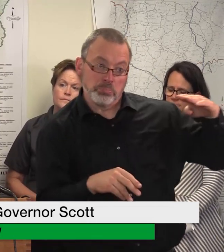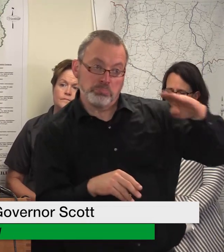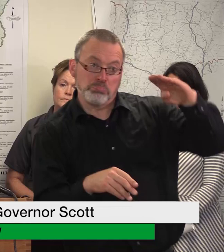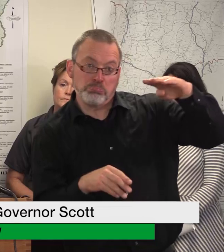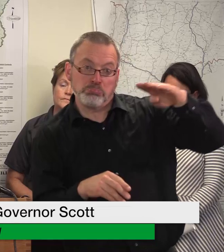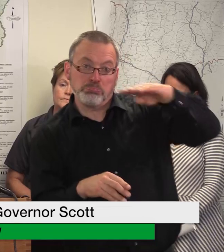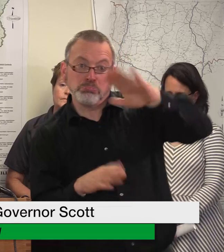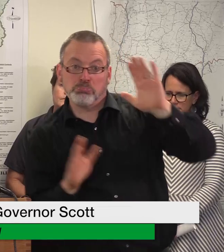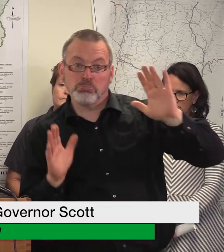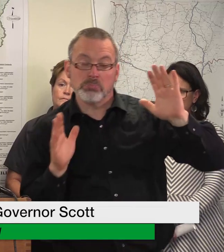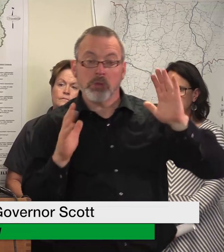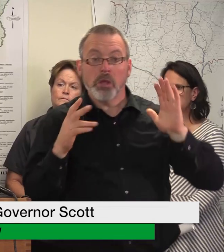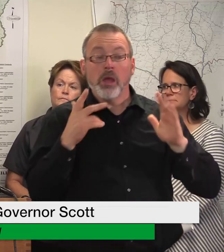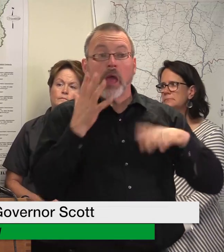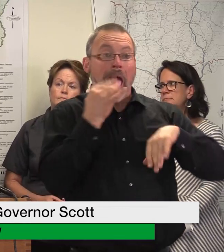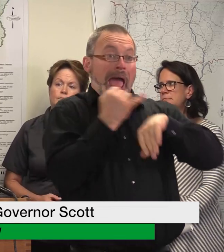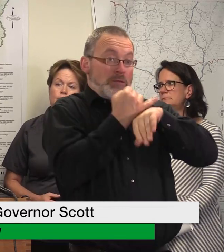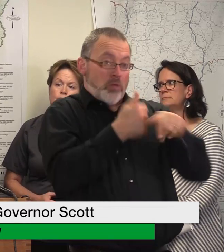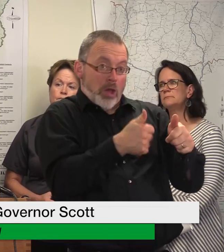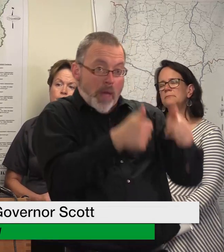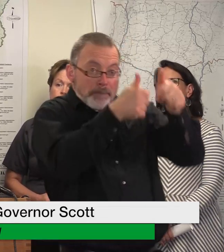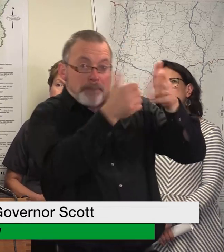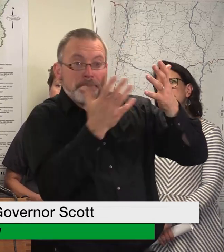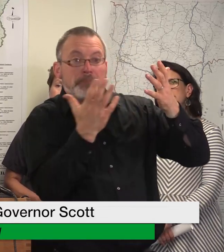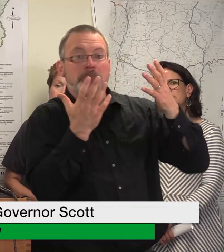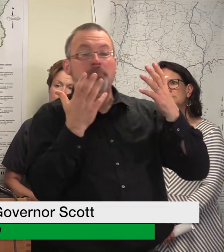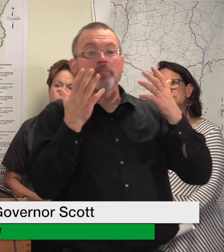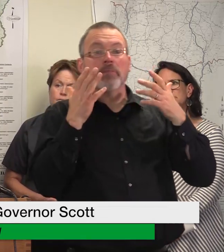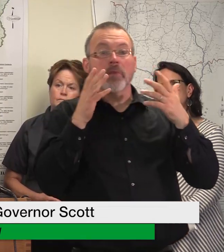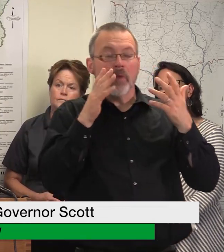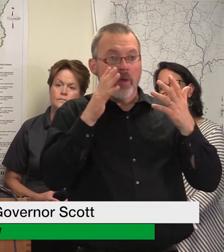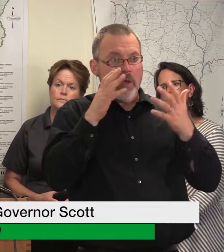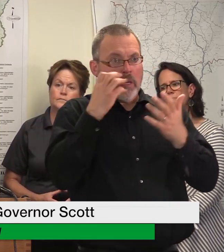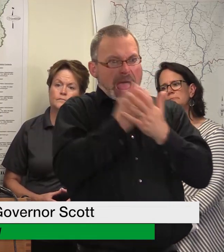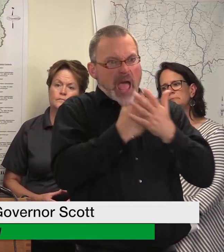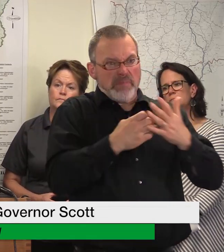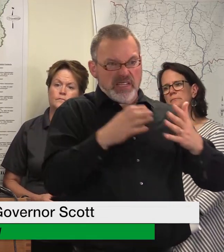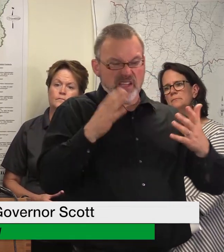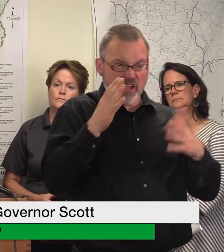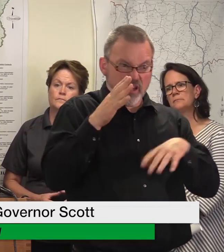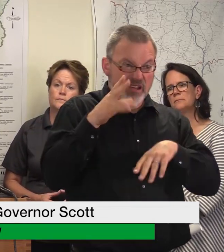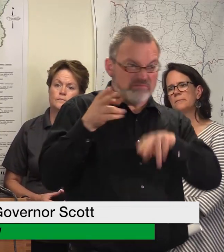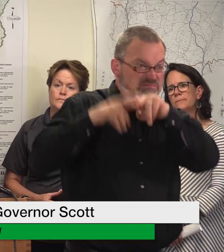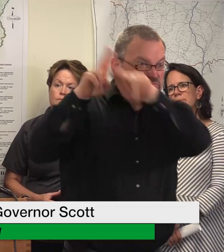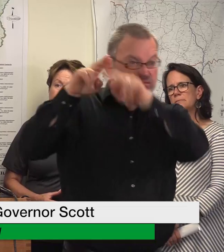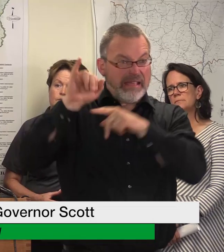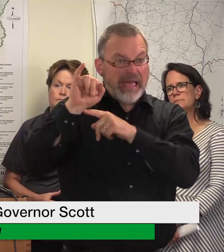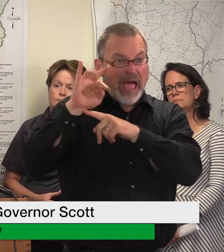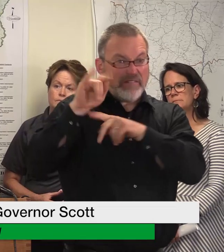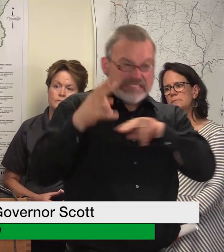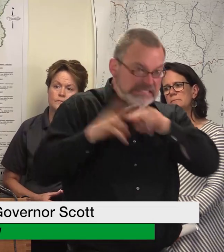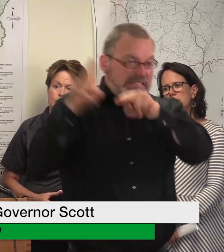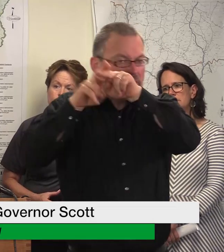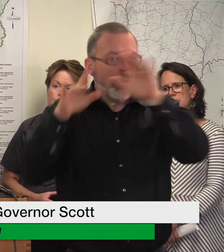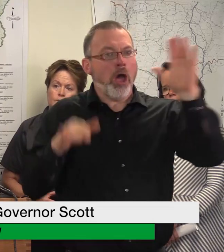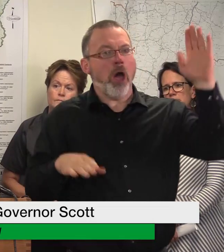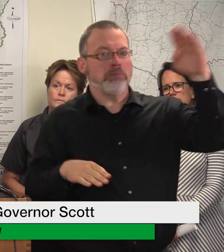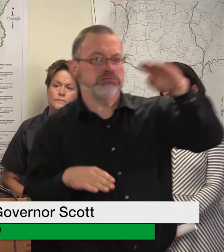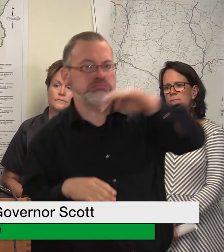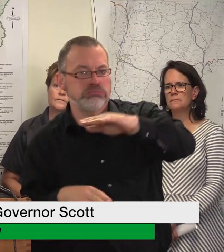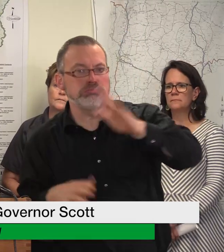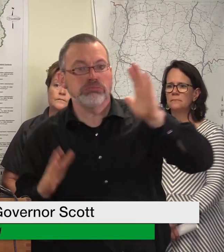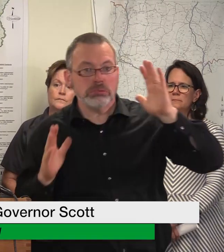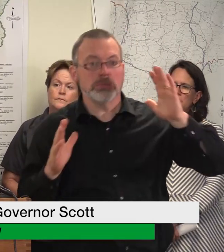raising rates in order to slow the economy down just a little bit so that inflation just doesn't take over